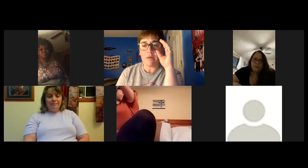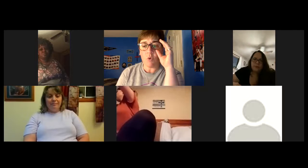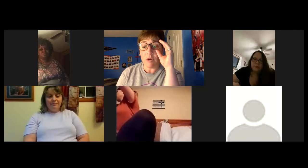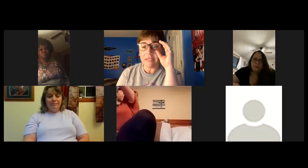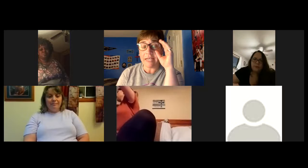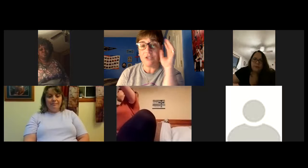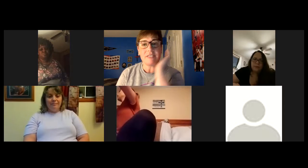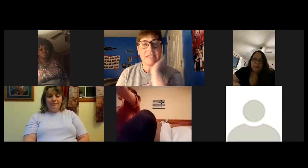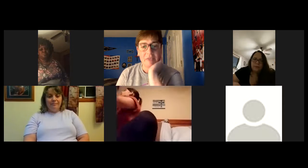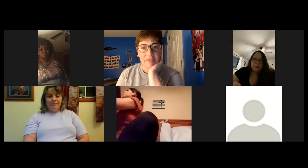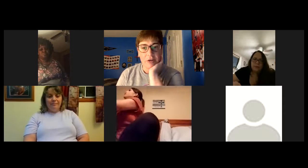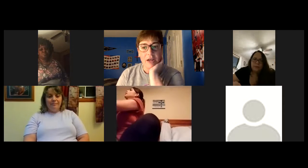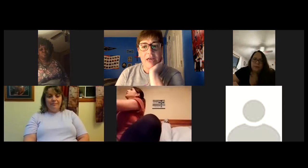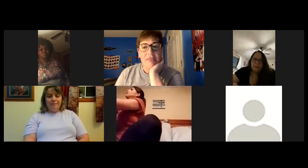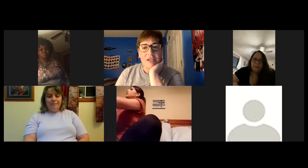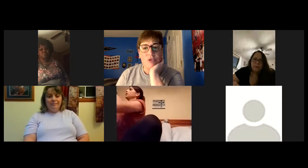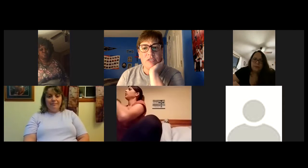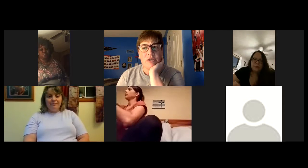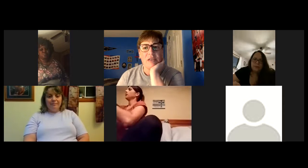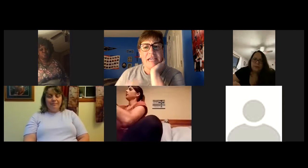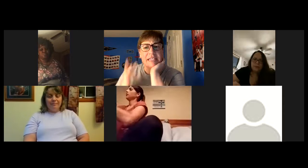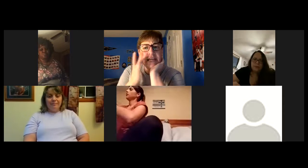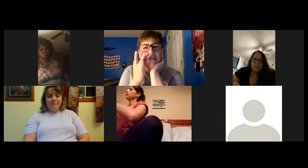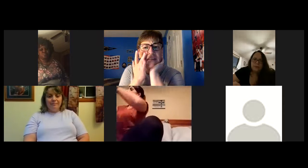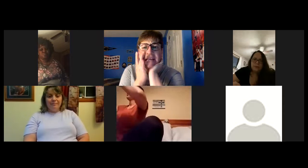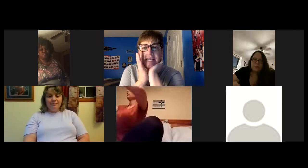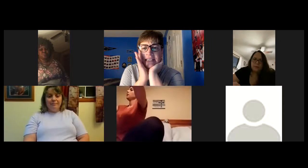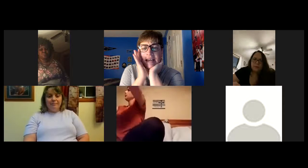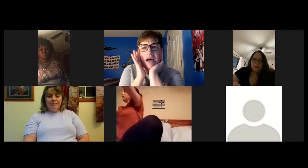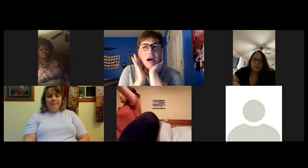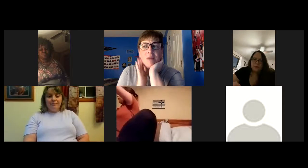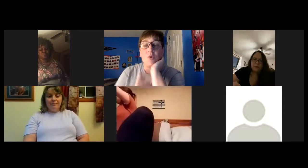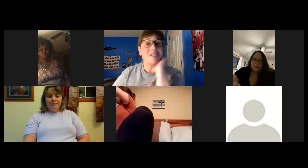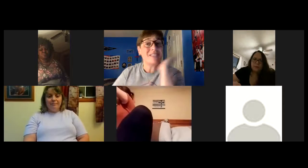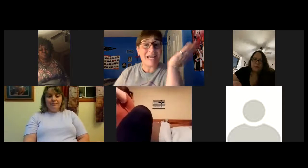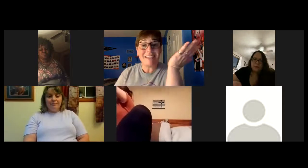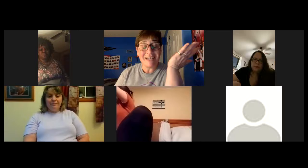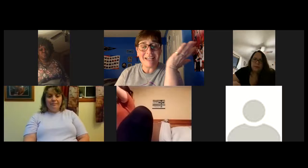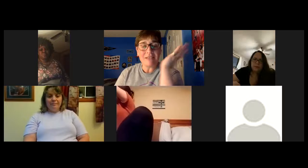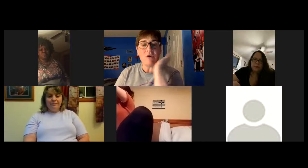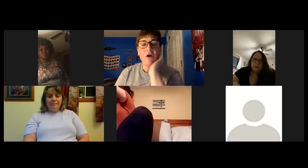there's organizations out there that do what's called like Deaf Night or Silent Night, they'll call